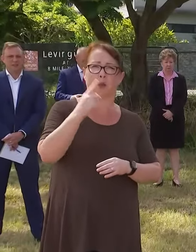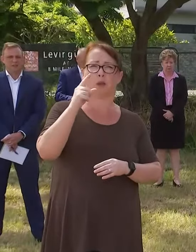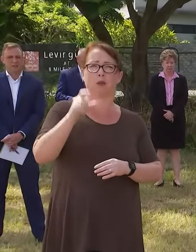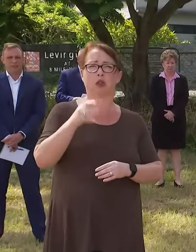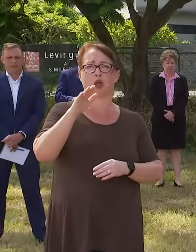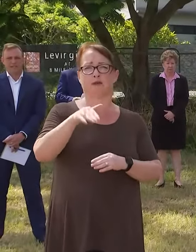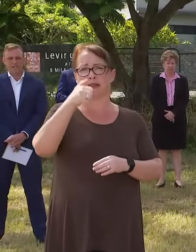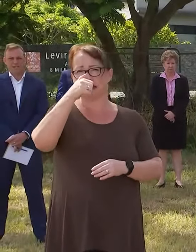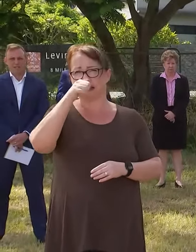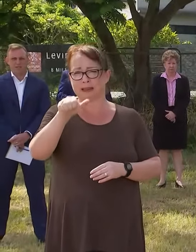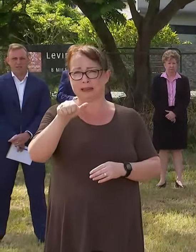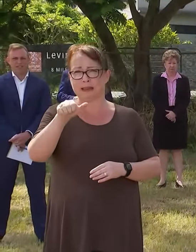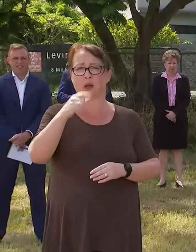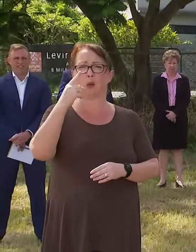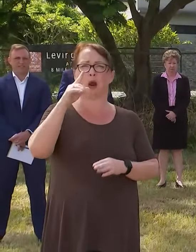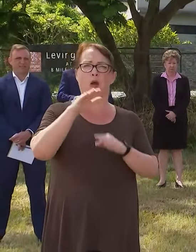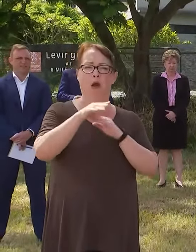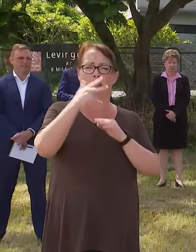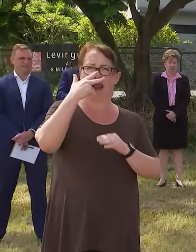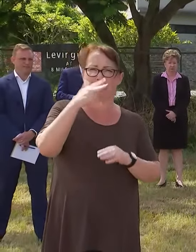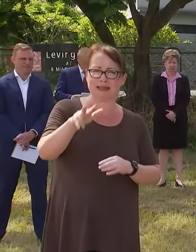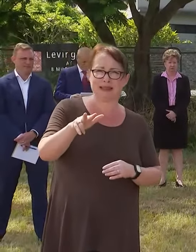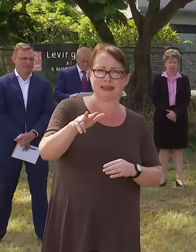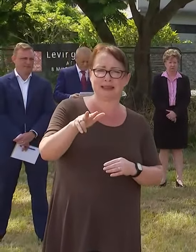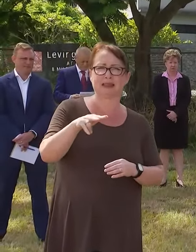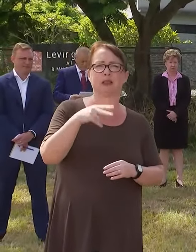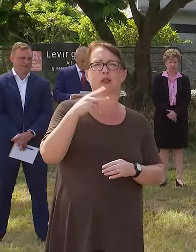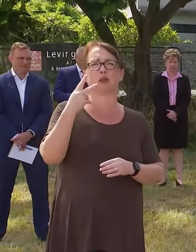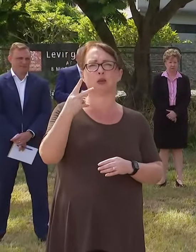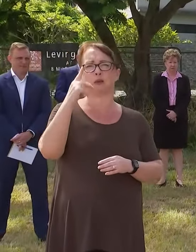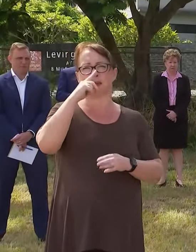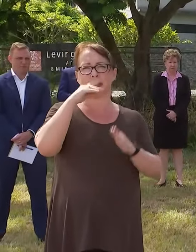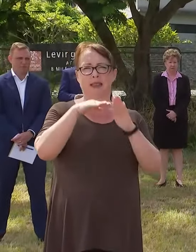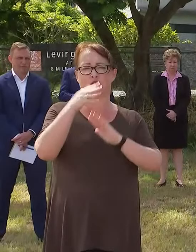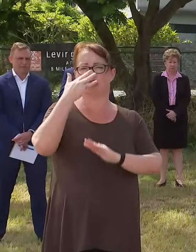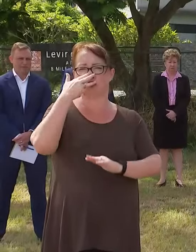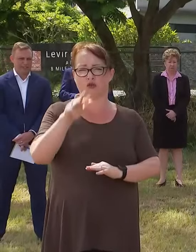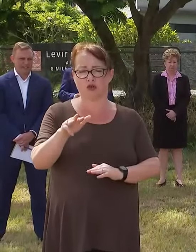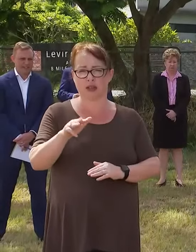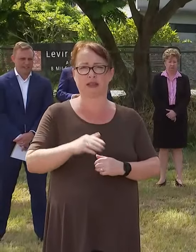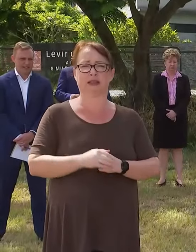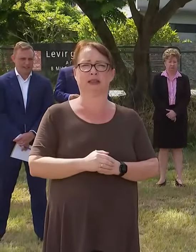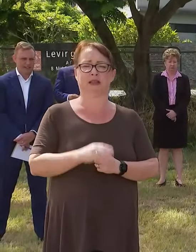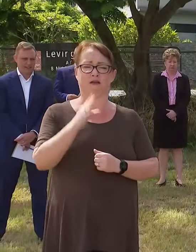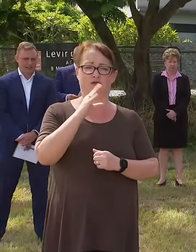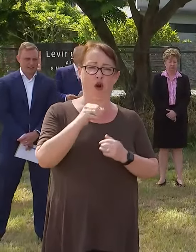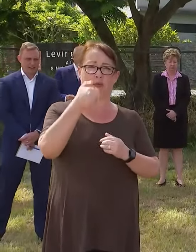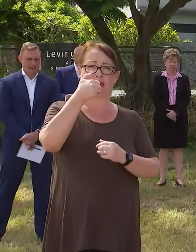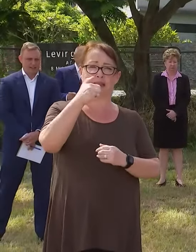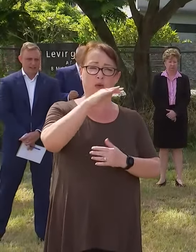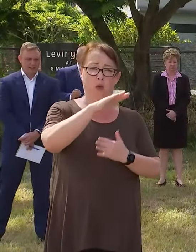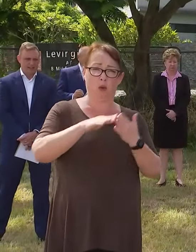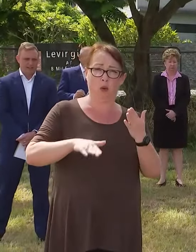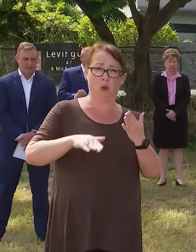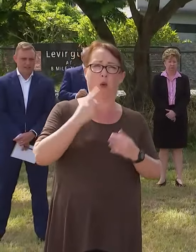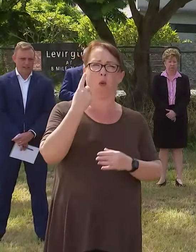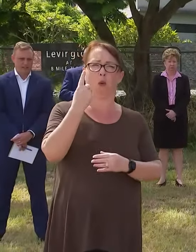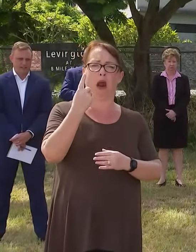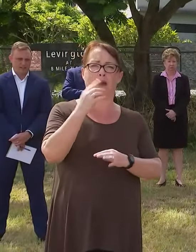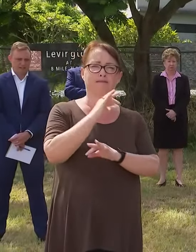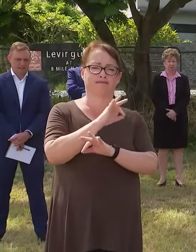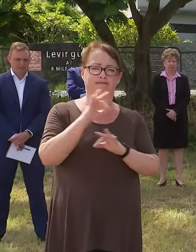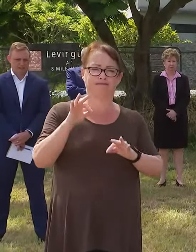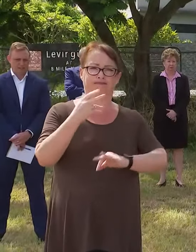their 60s, one in their 80s, and two in their 90s. Of these six individuals, one was not